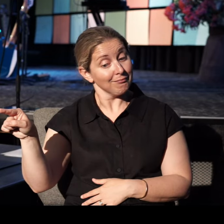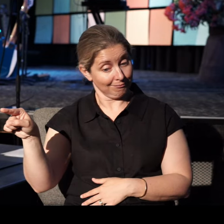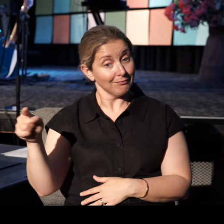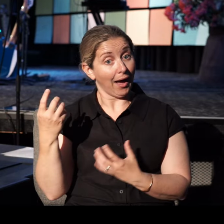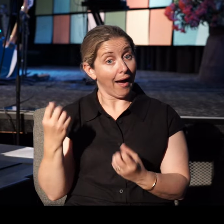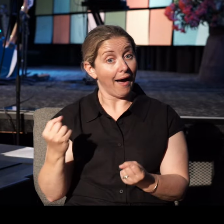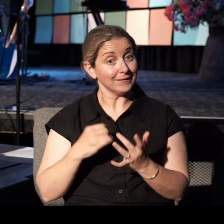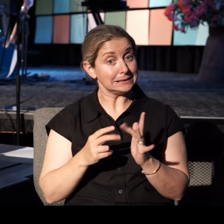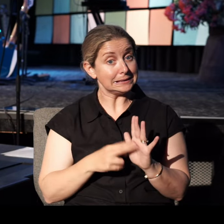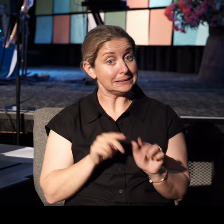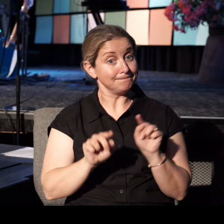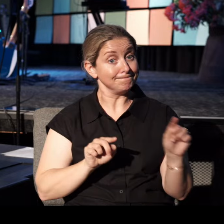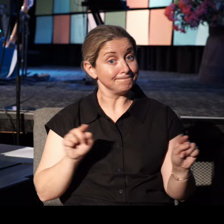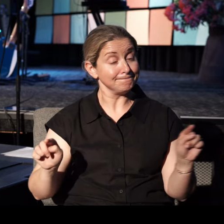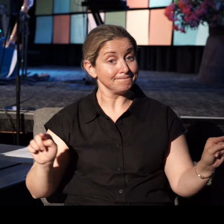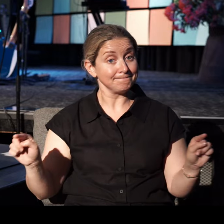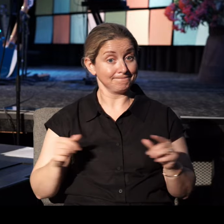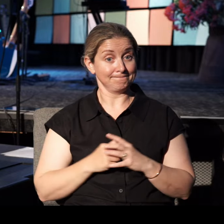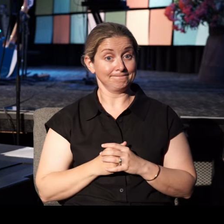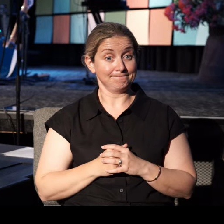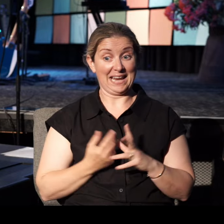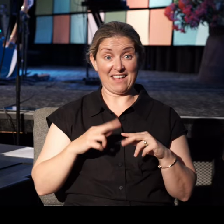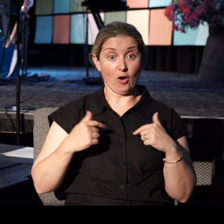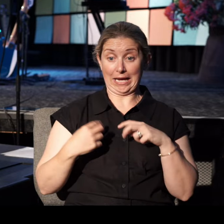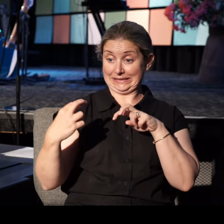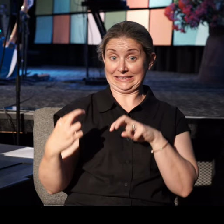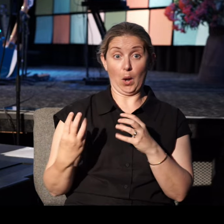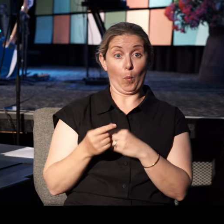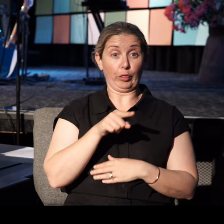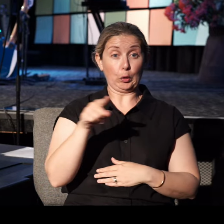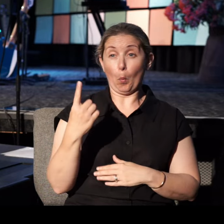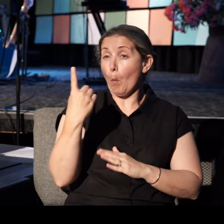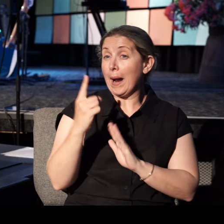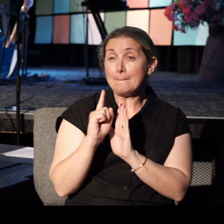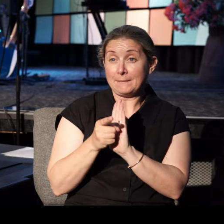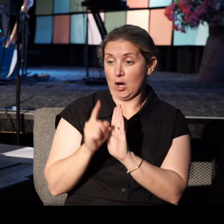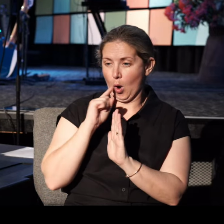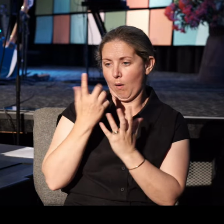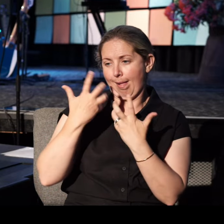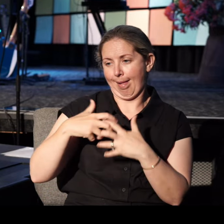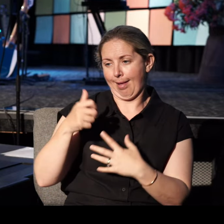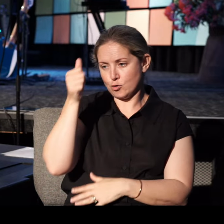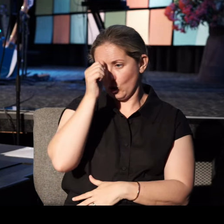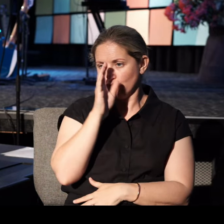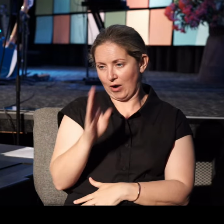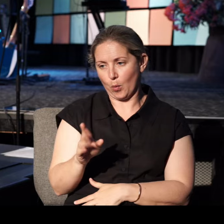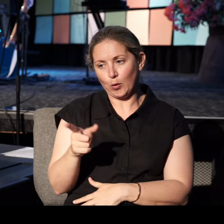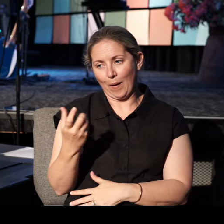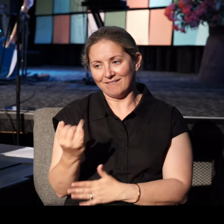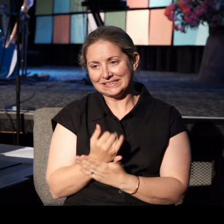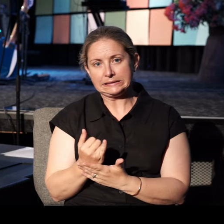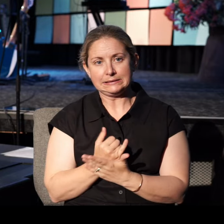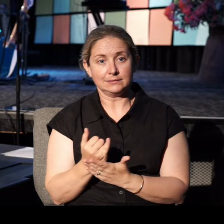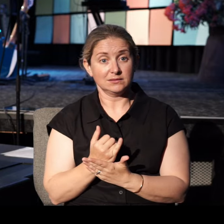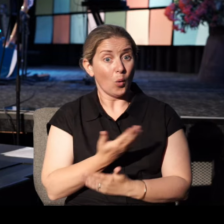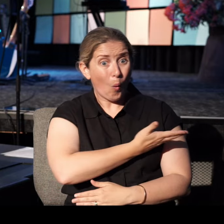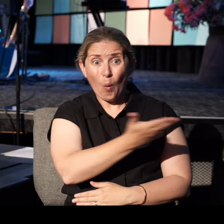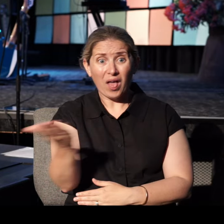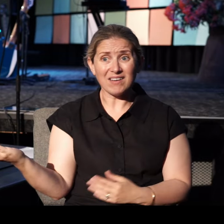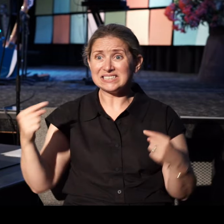give me a couple of hours with you. Just give me morning tea with you, and I'll work it out. So hang on, none of us have stopped